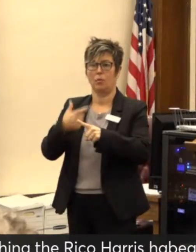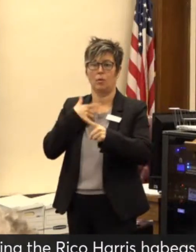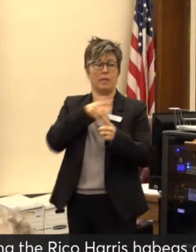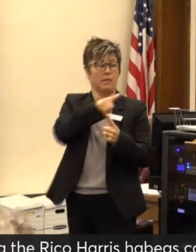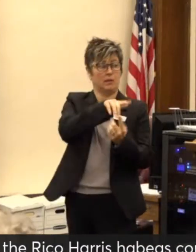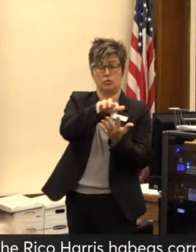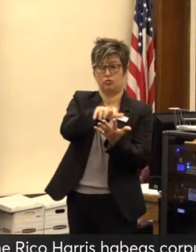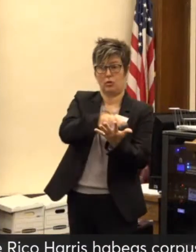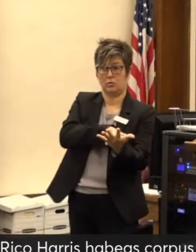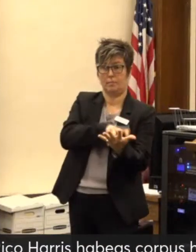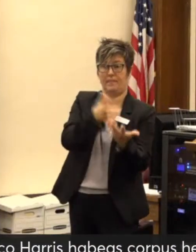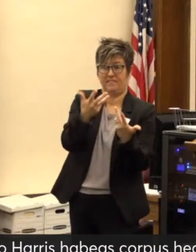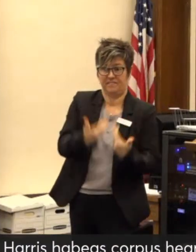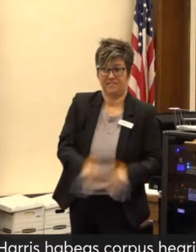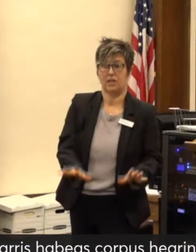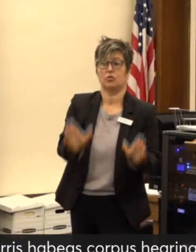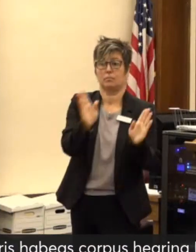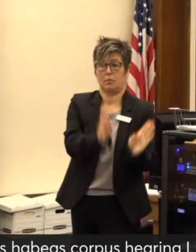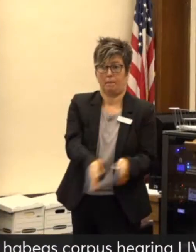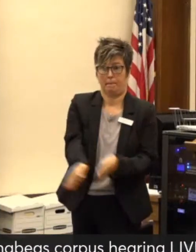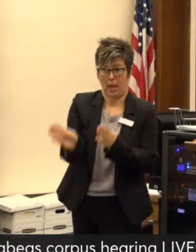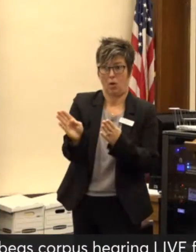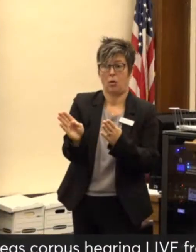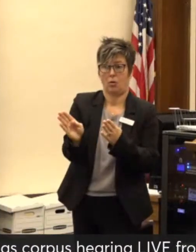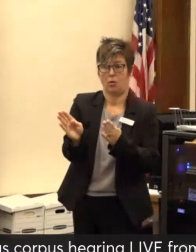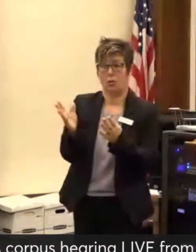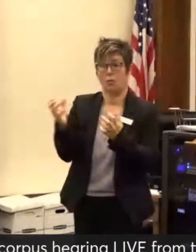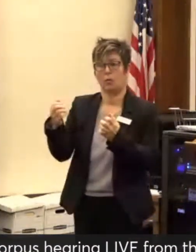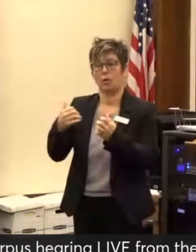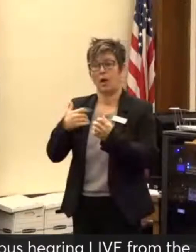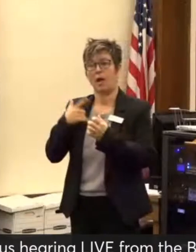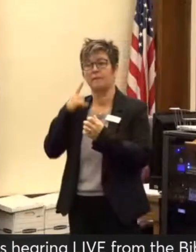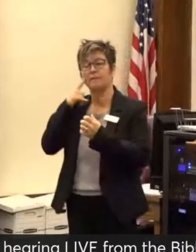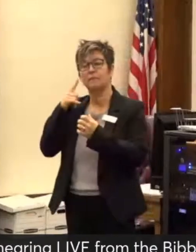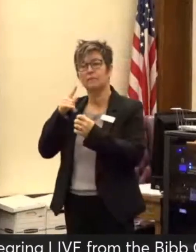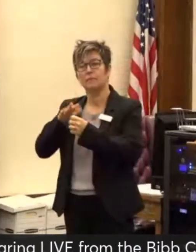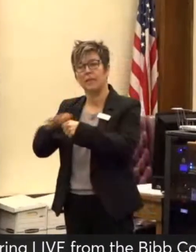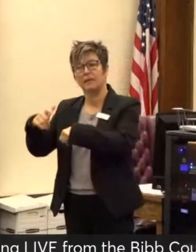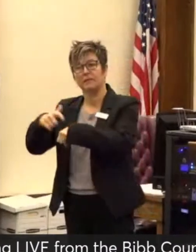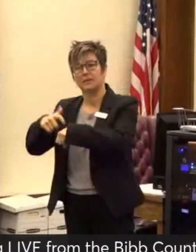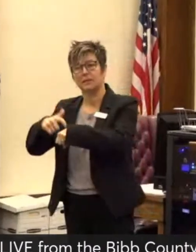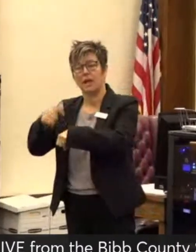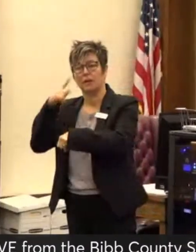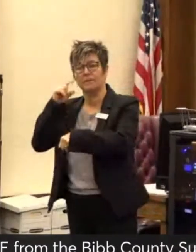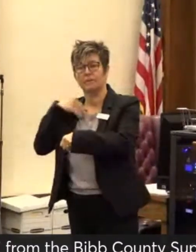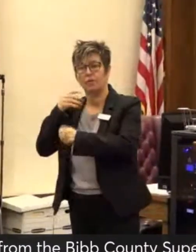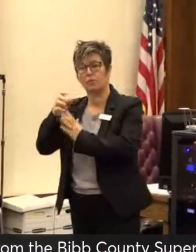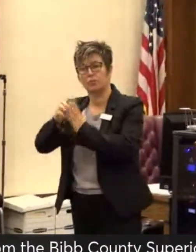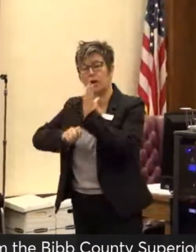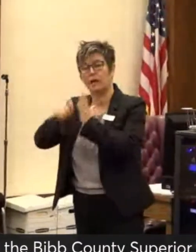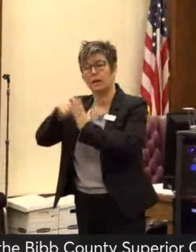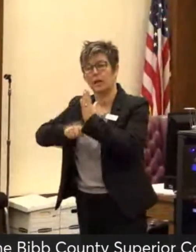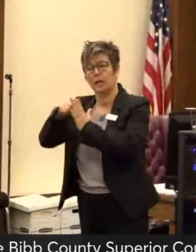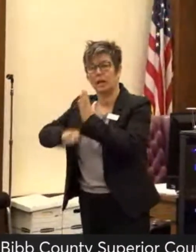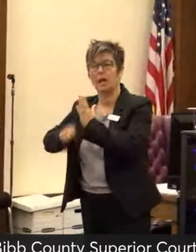in this case had been prepared to provide proposed orders or post-hearing briefs, whichever the court